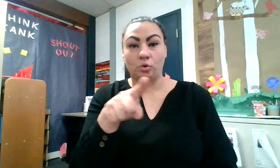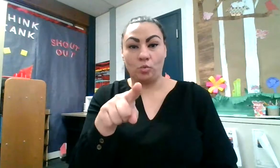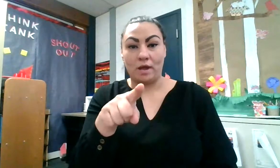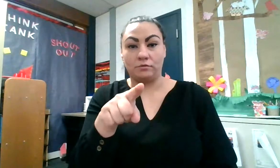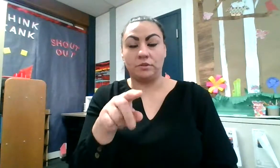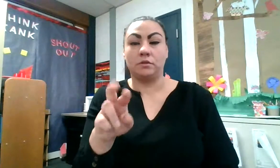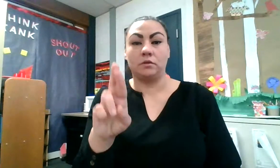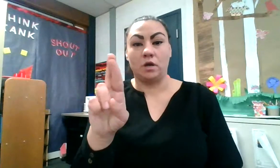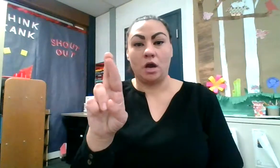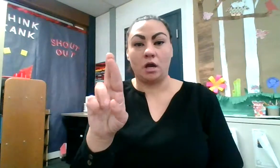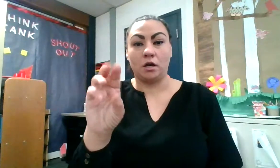Round.